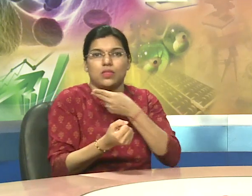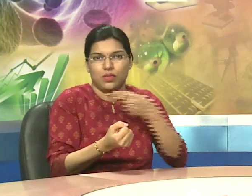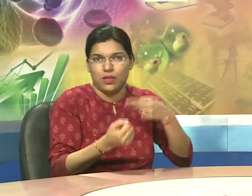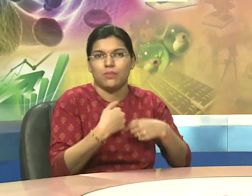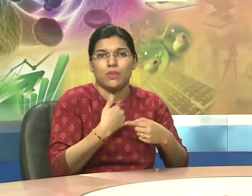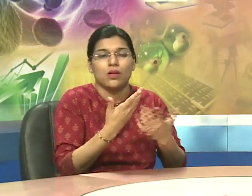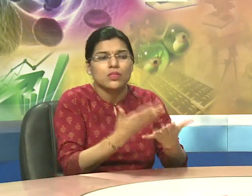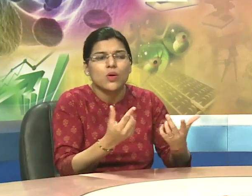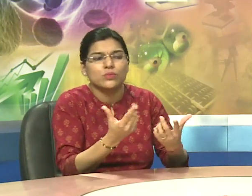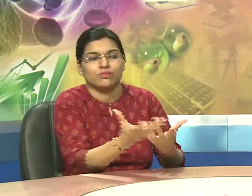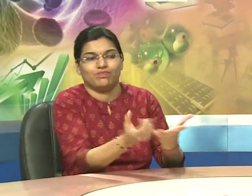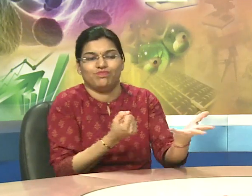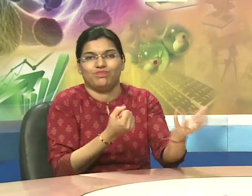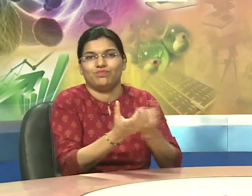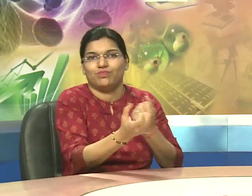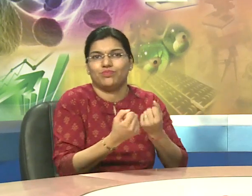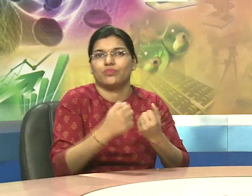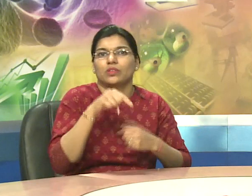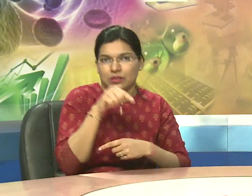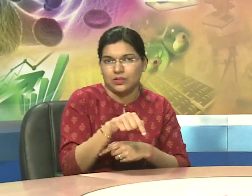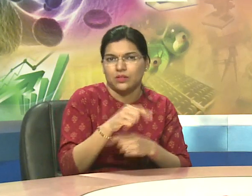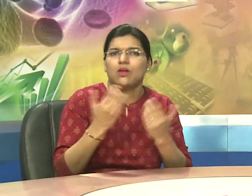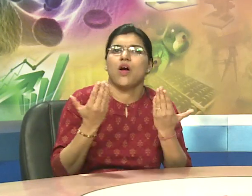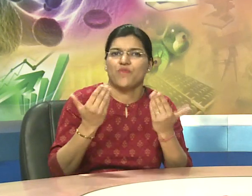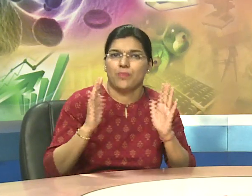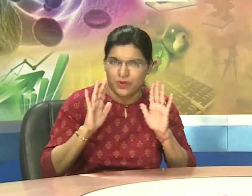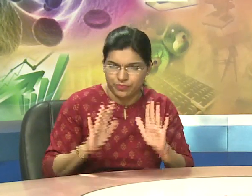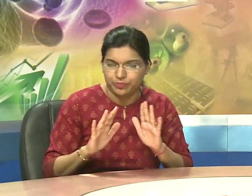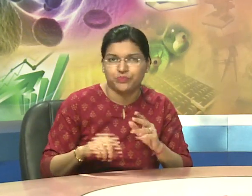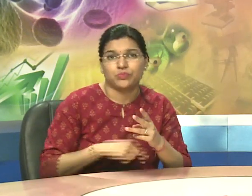The person who buys things is called customer.